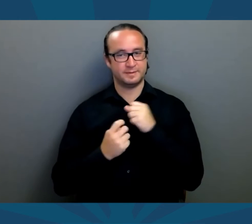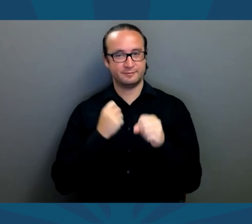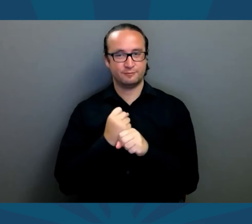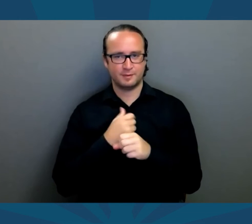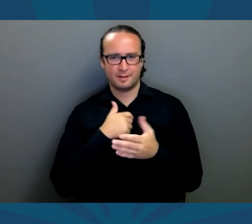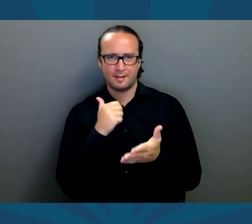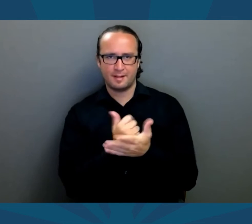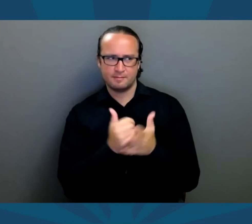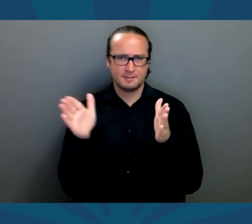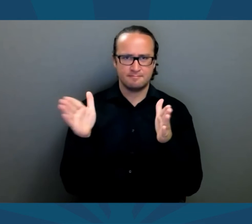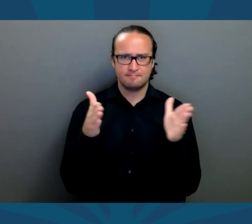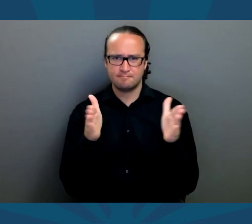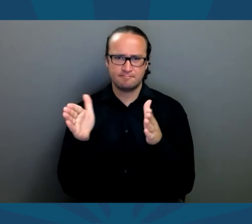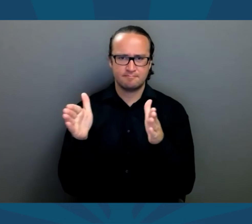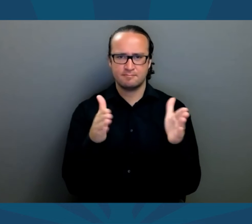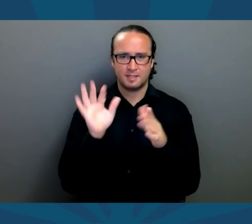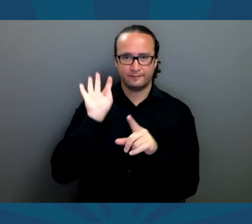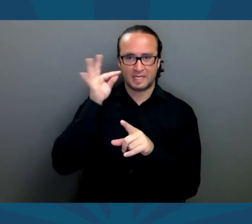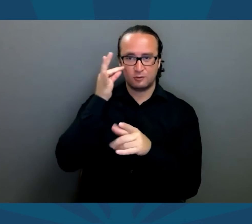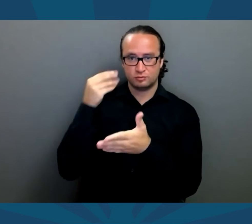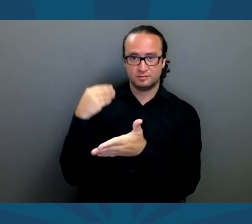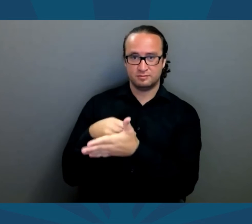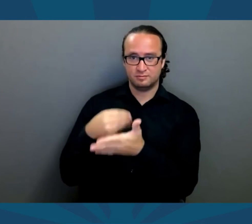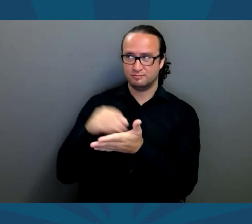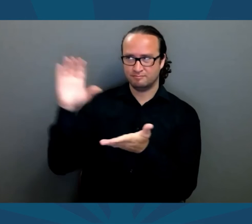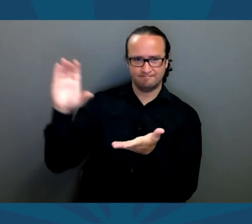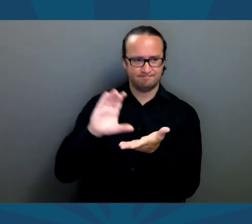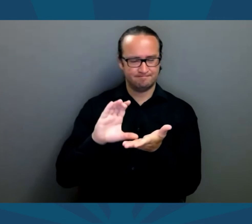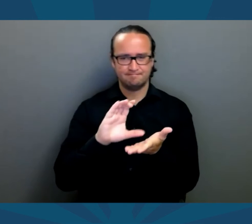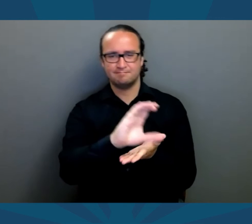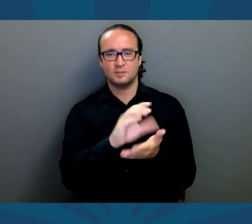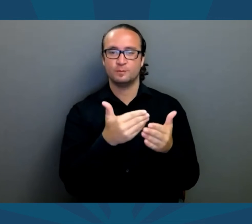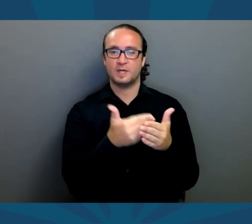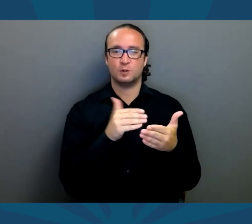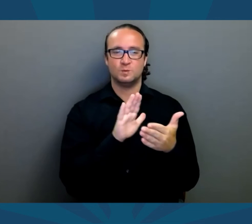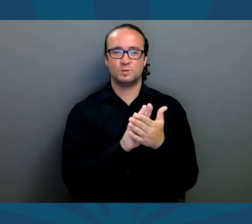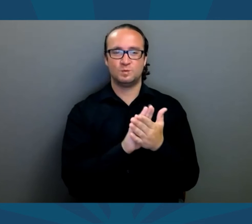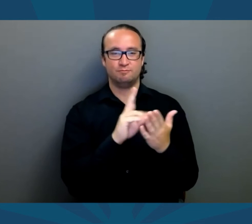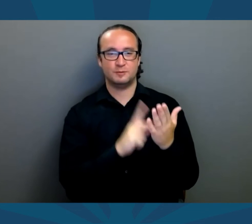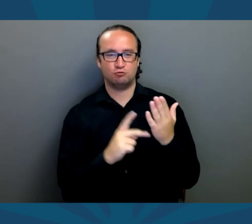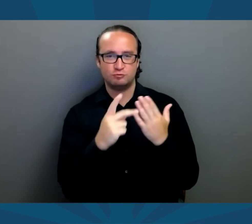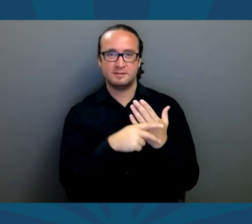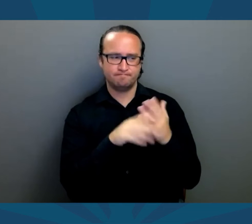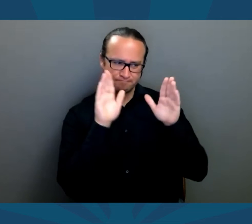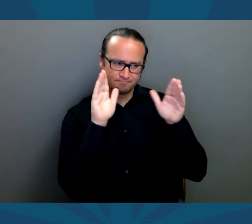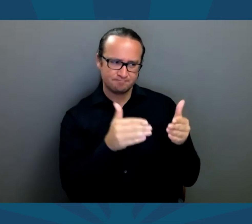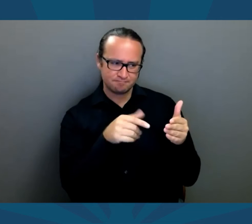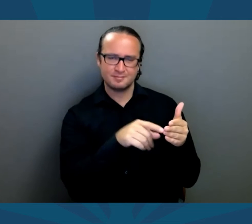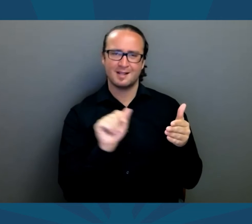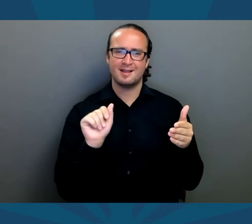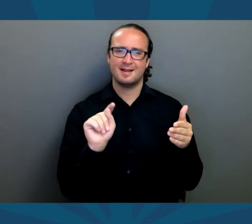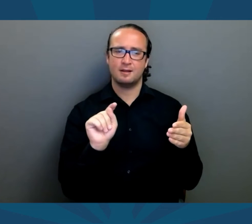In my first 2 years, I helped direct federal dollars to preschool programs for at-risk children